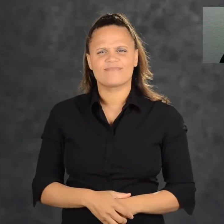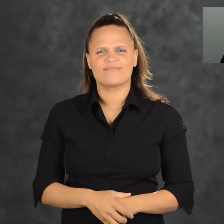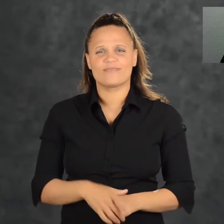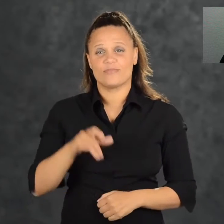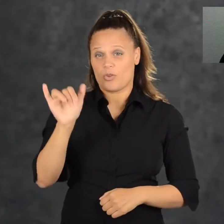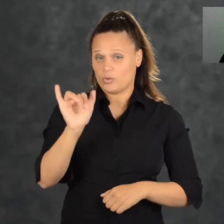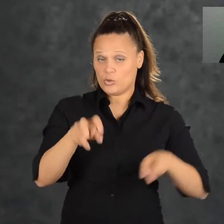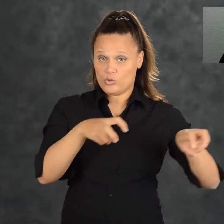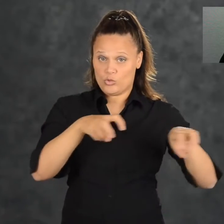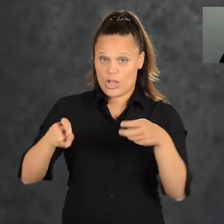envision their futures.